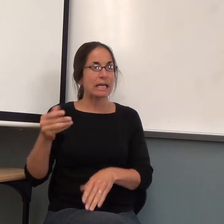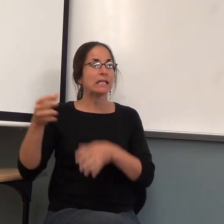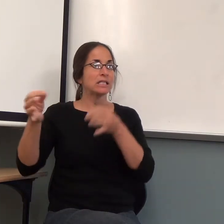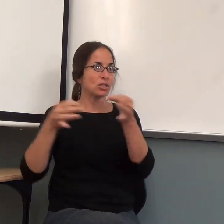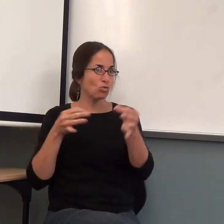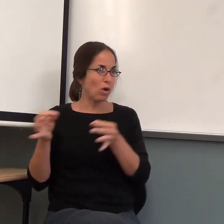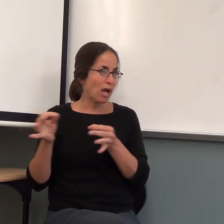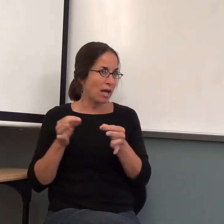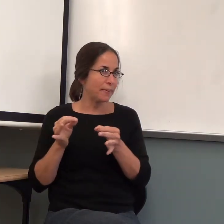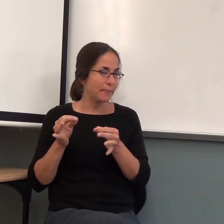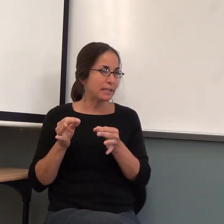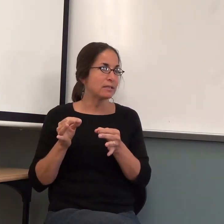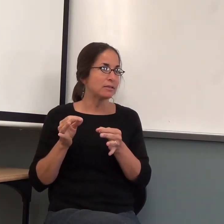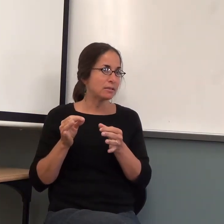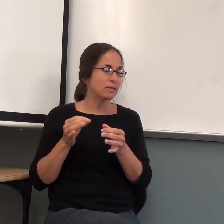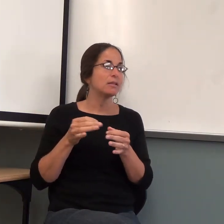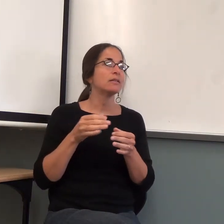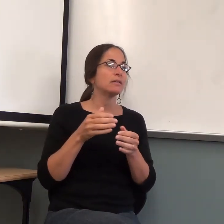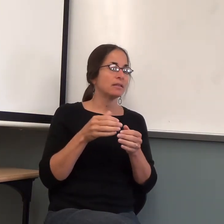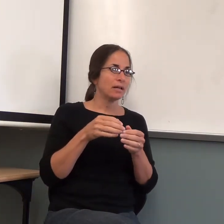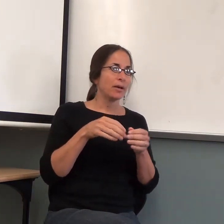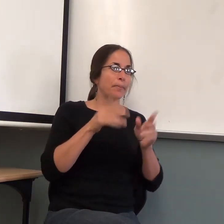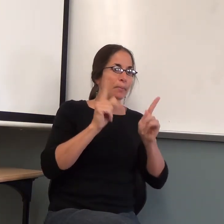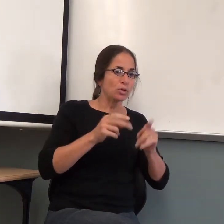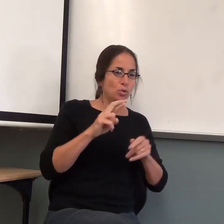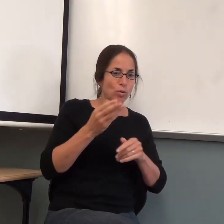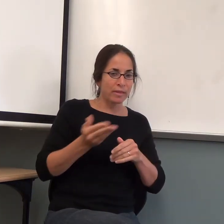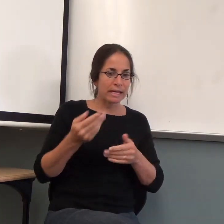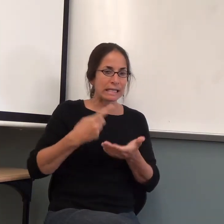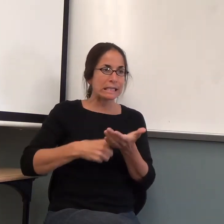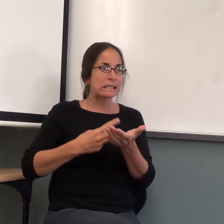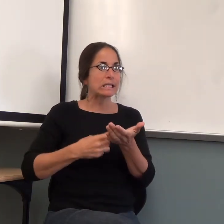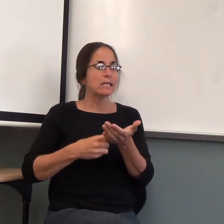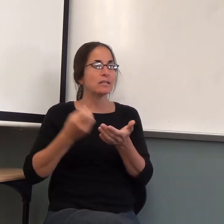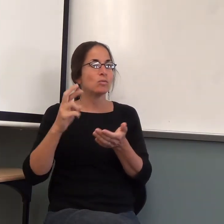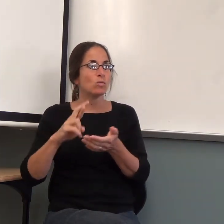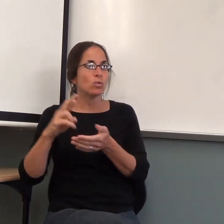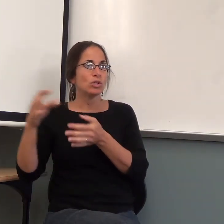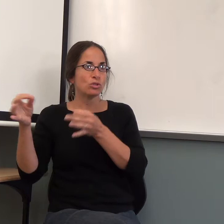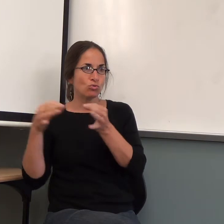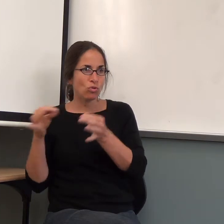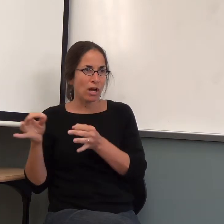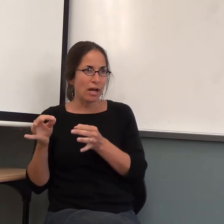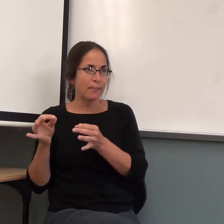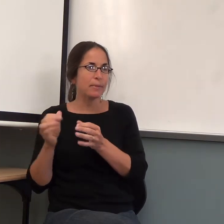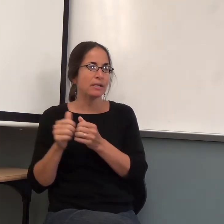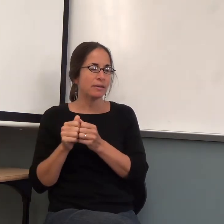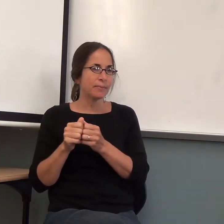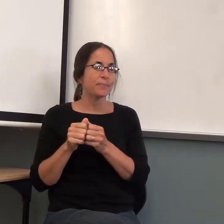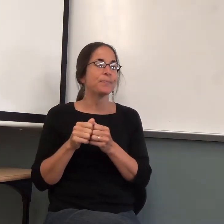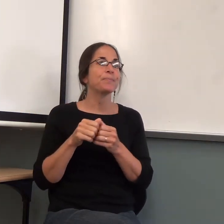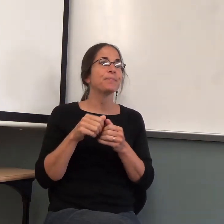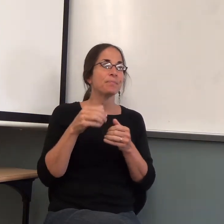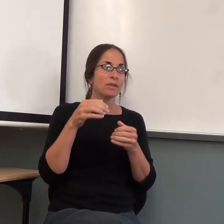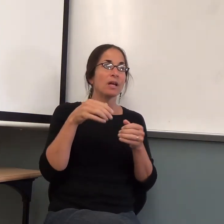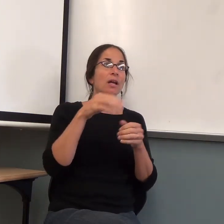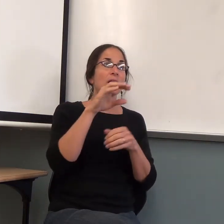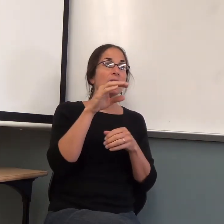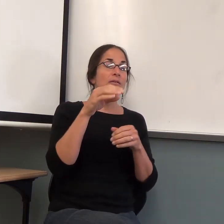thing that is being discussed or described. Good. So we know from our study in class last week that a subject of a sentence is